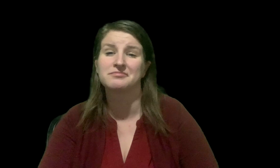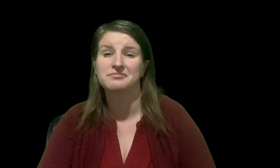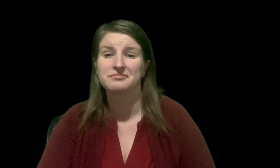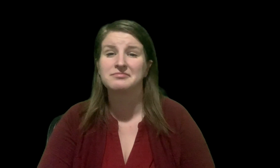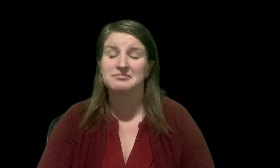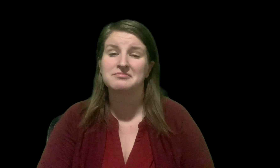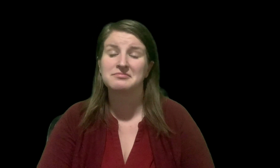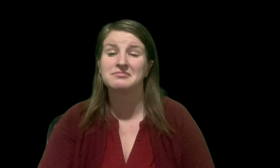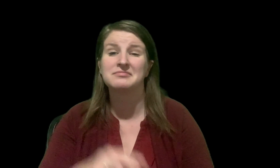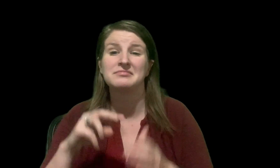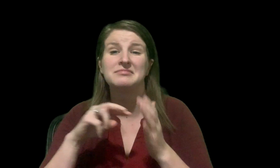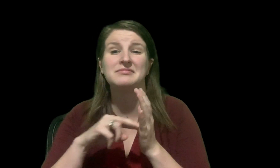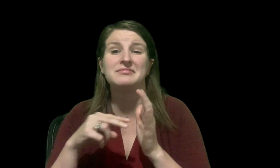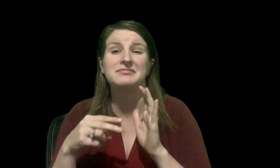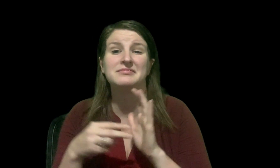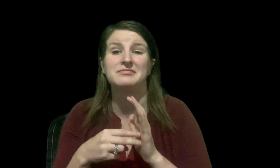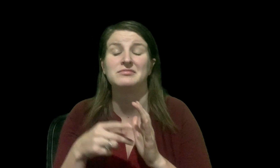that really impacts the language.